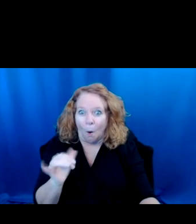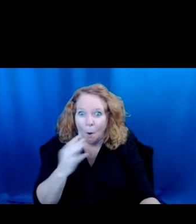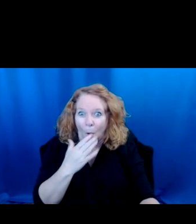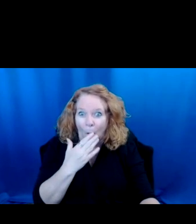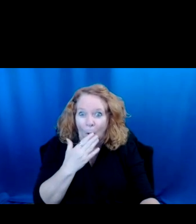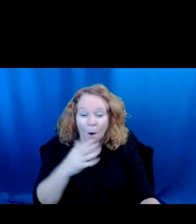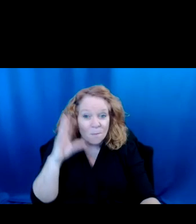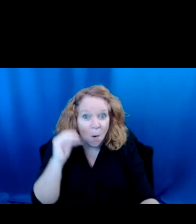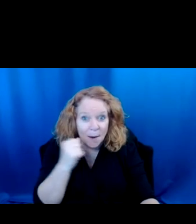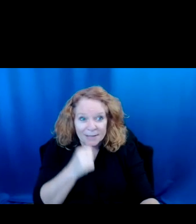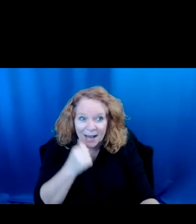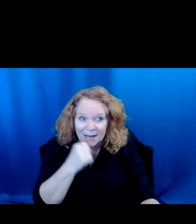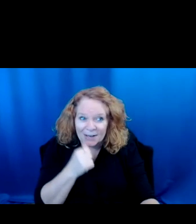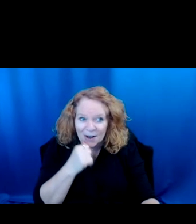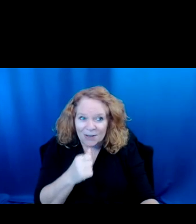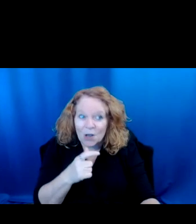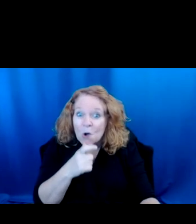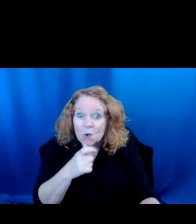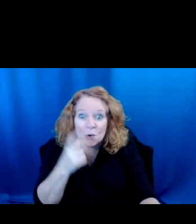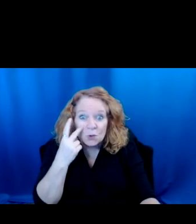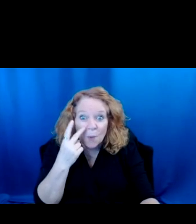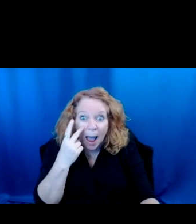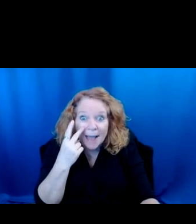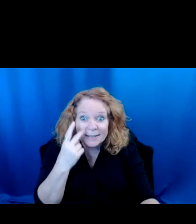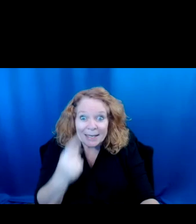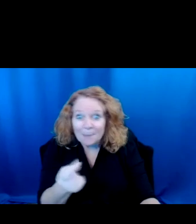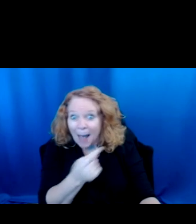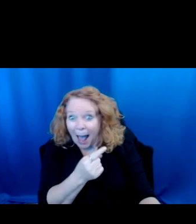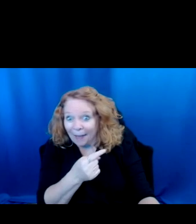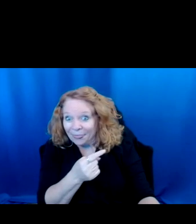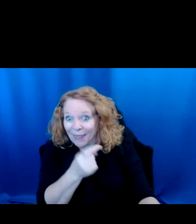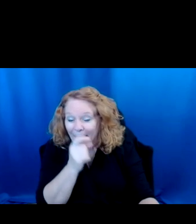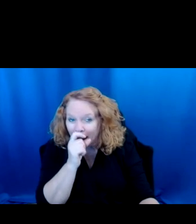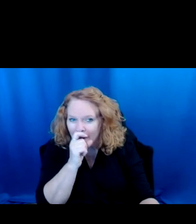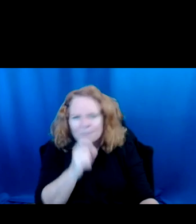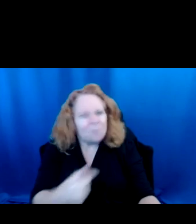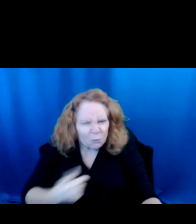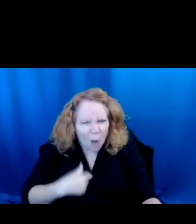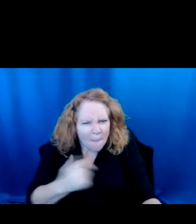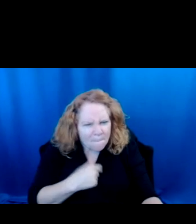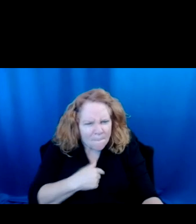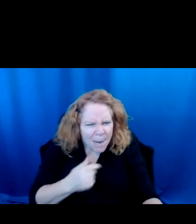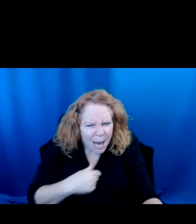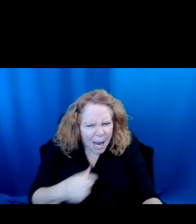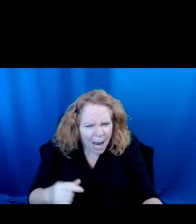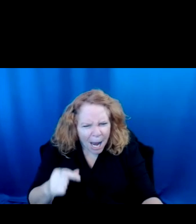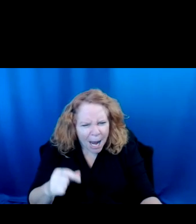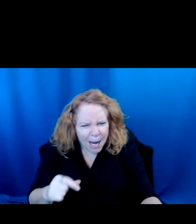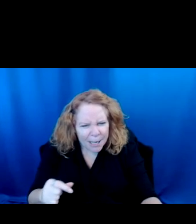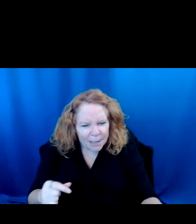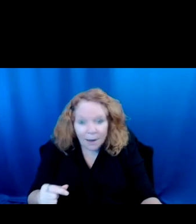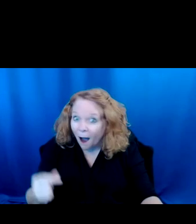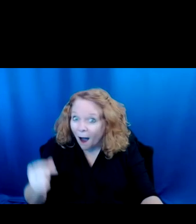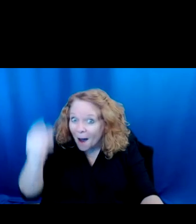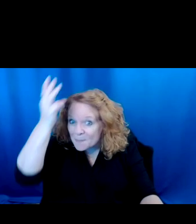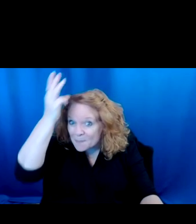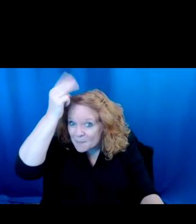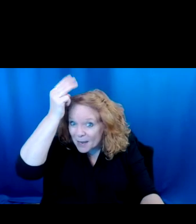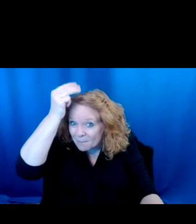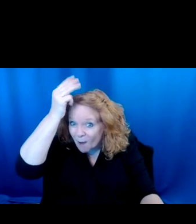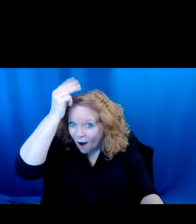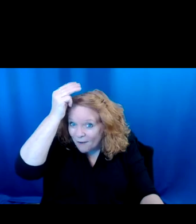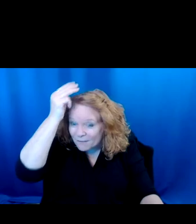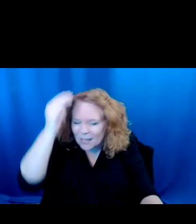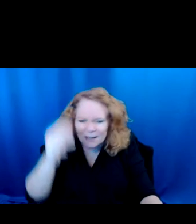Uh-oh. Boys and girls, who can I see behind me? It's me, Gwyn. Oh, it's Big Marvin. And me,